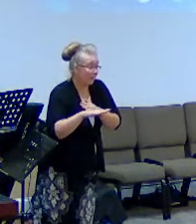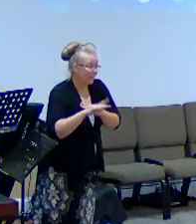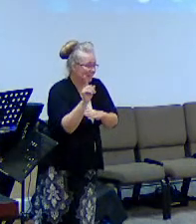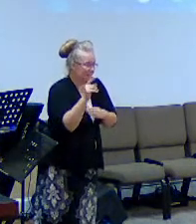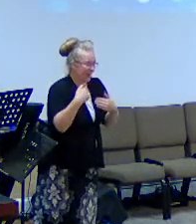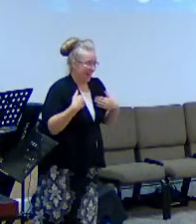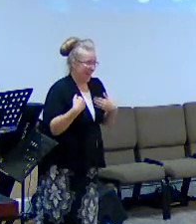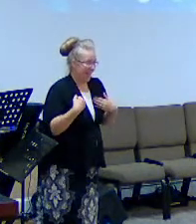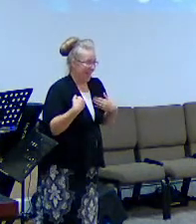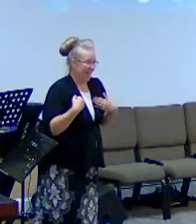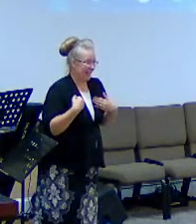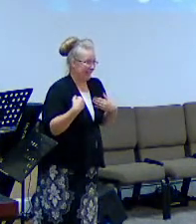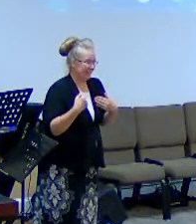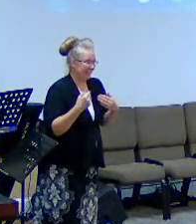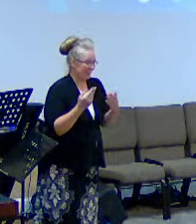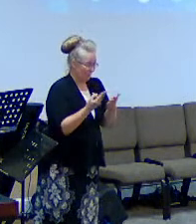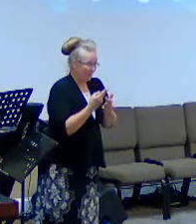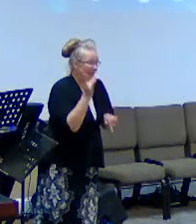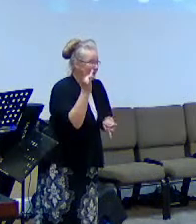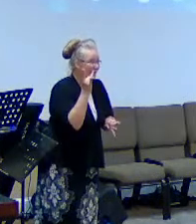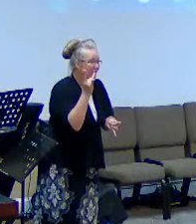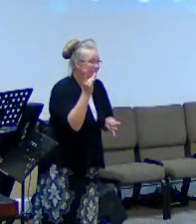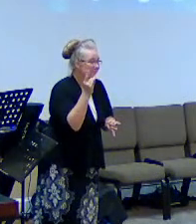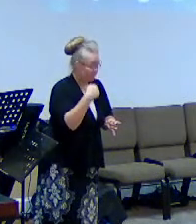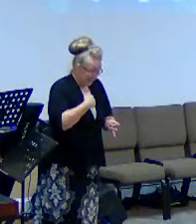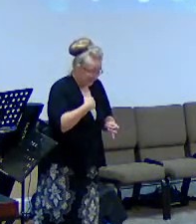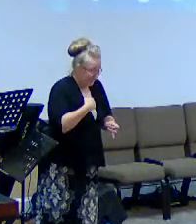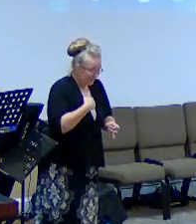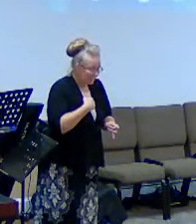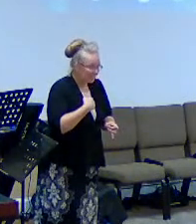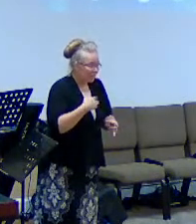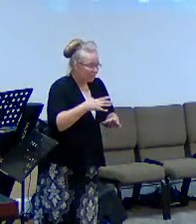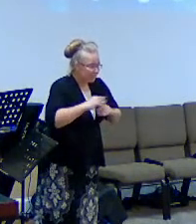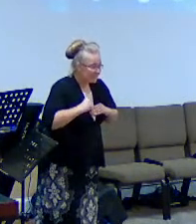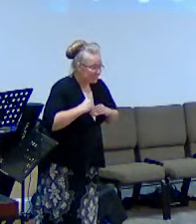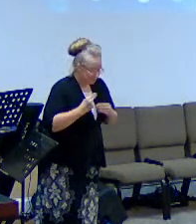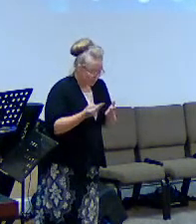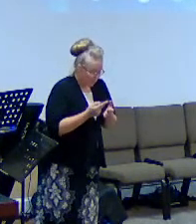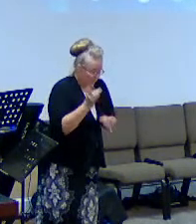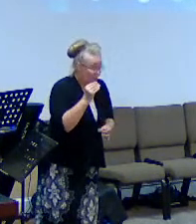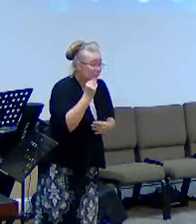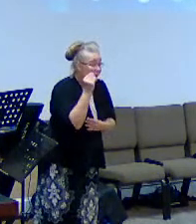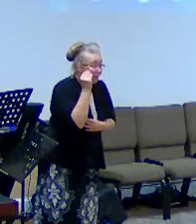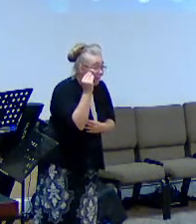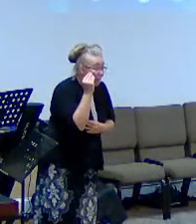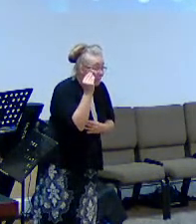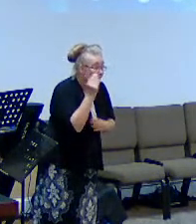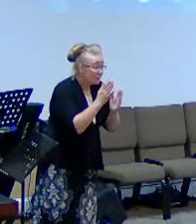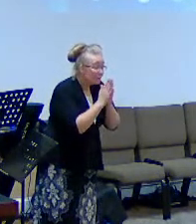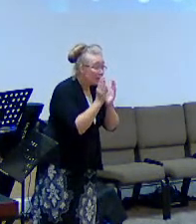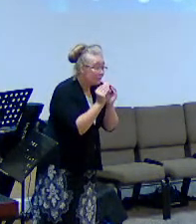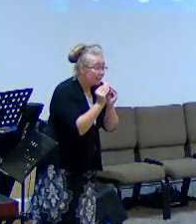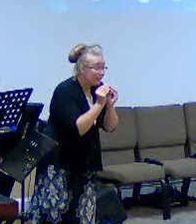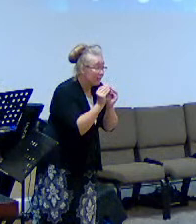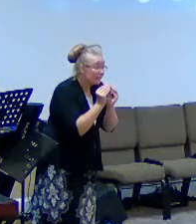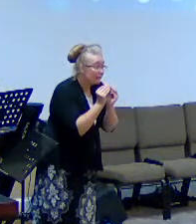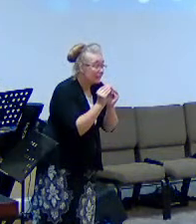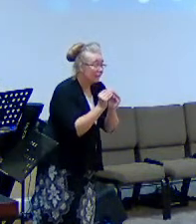Holy Ghost, is at a family prayer meeting. We can get the Holy Ghost at home if we'd pray.